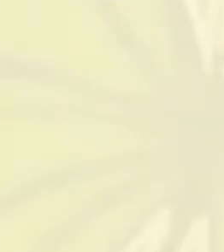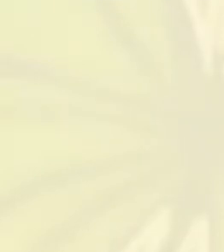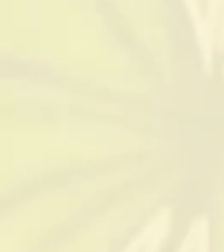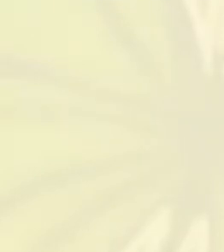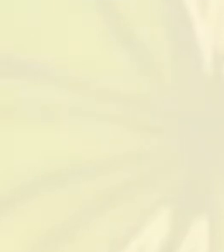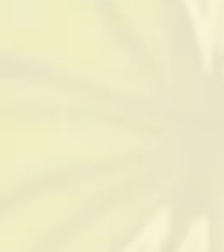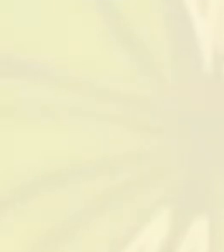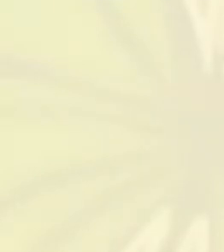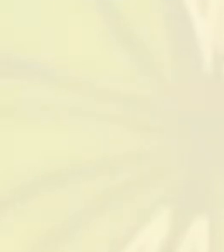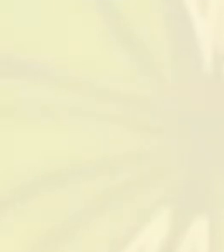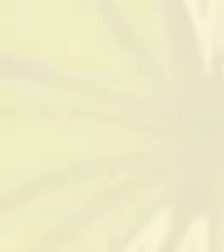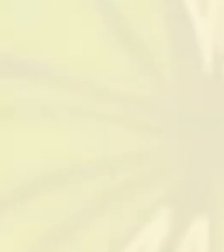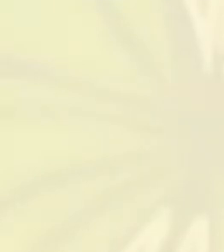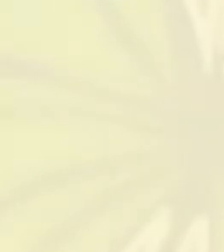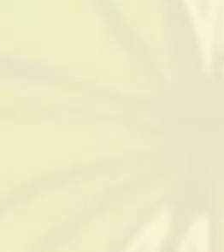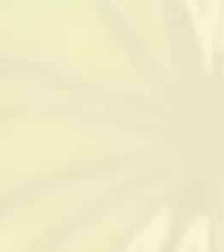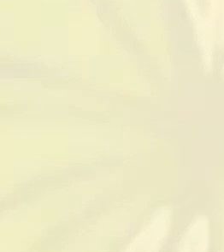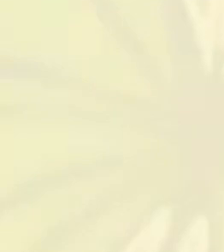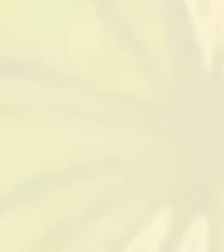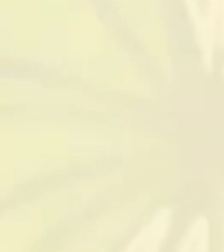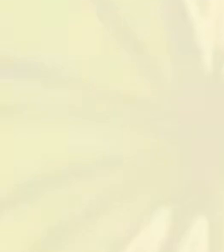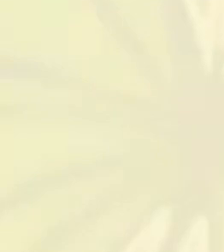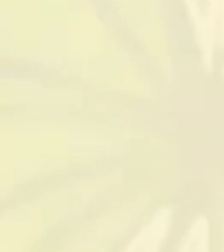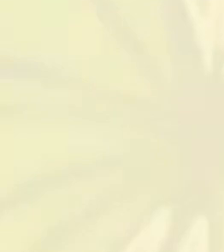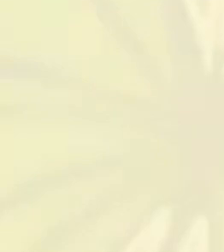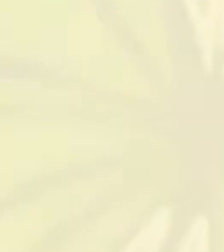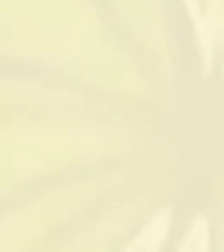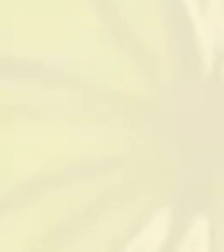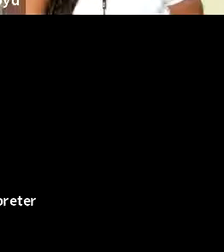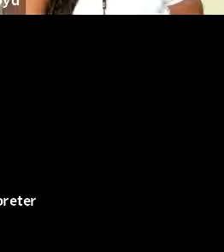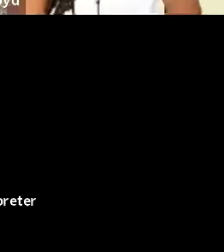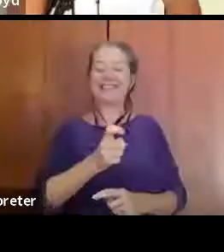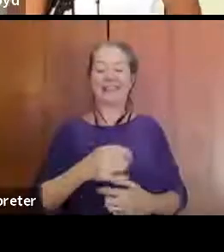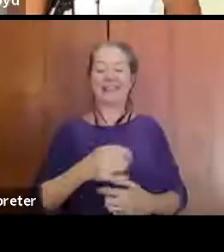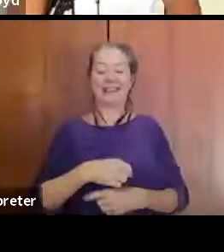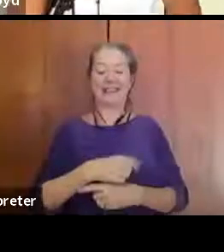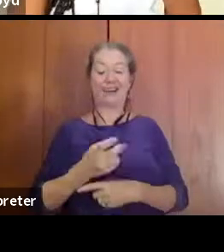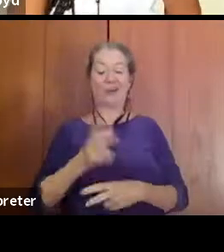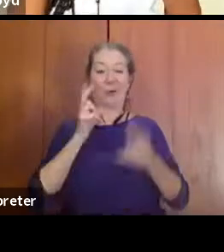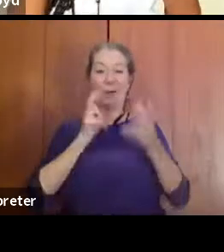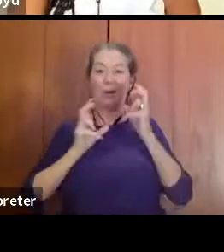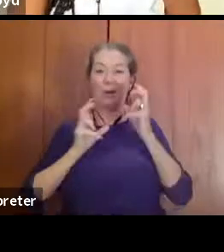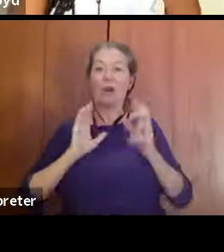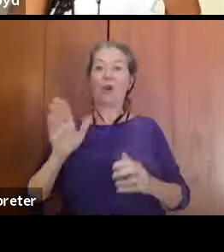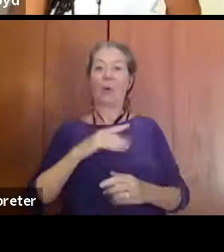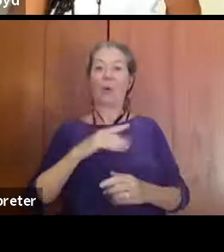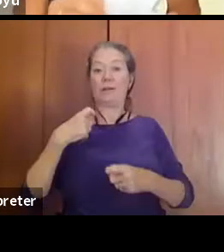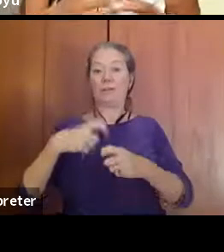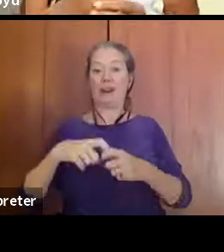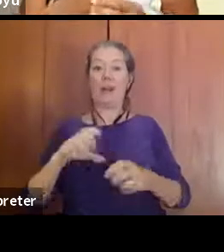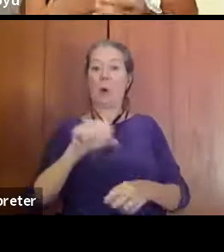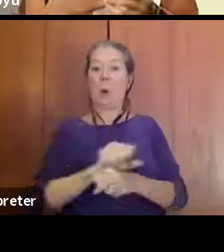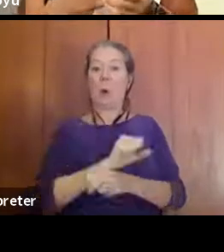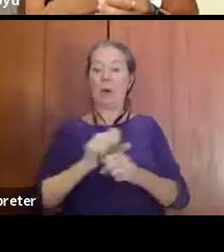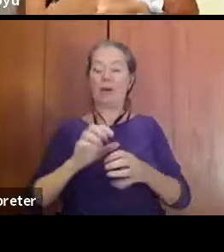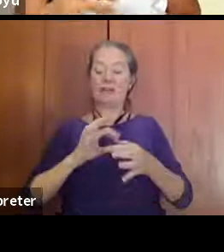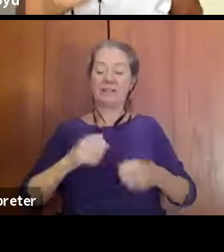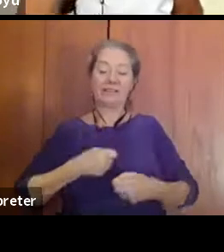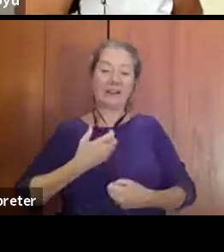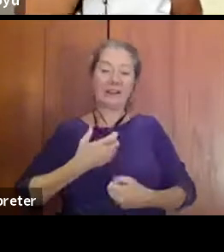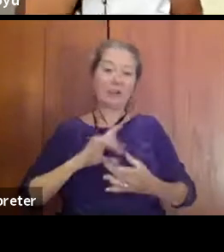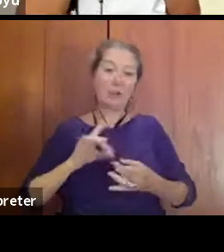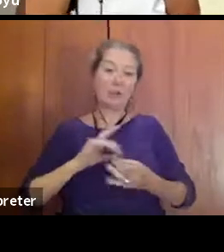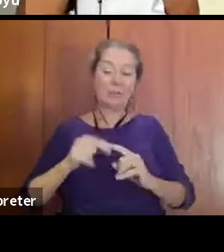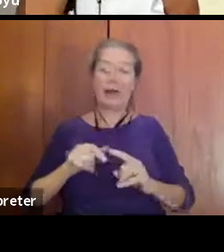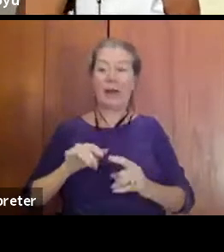X. In today's celebration, you will listen to some of your Hispanic coworkers share a story on a word that has had an impact on both